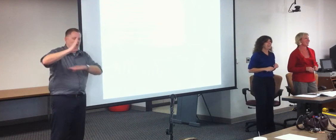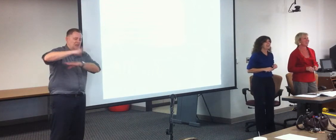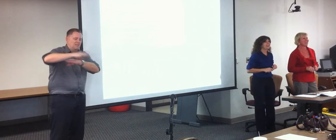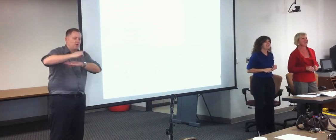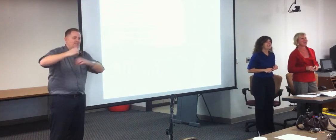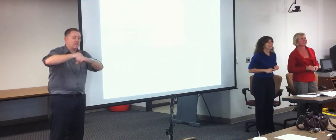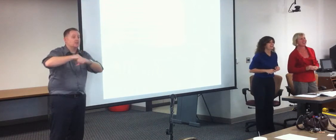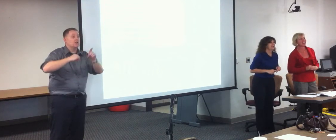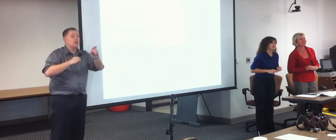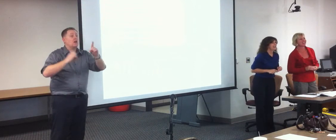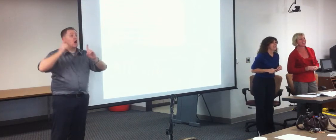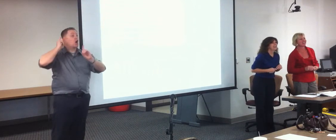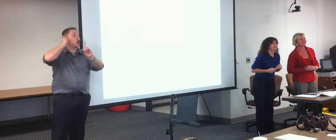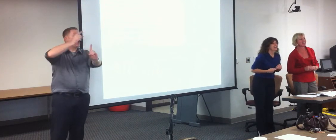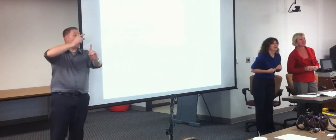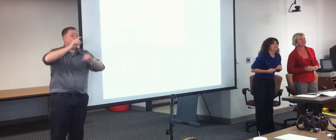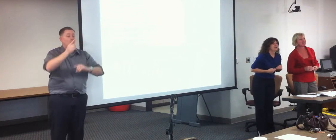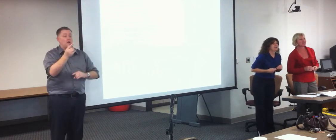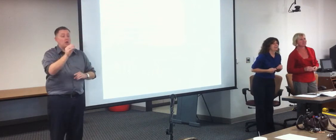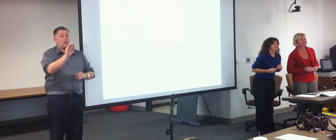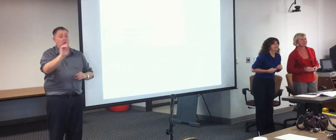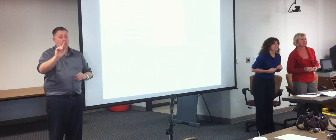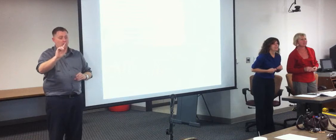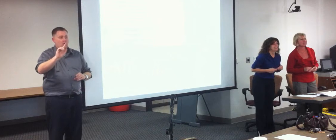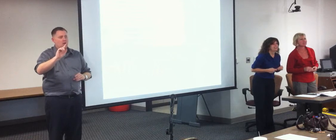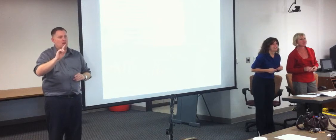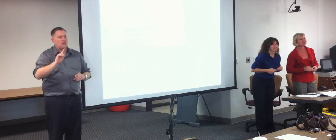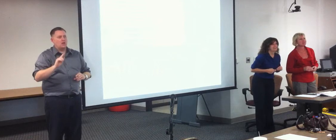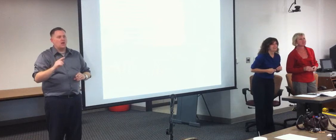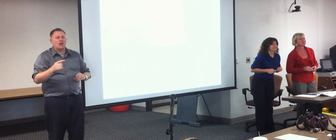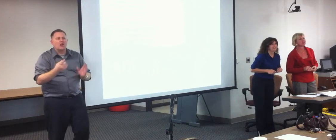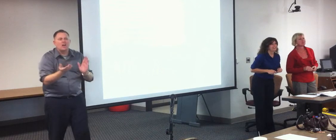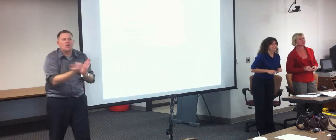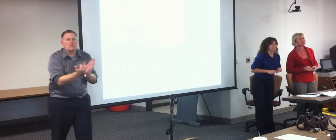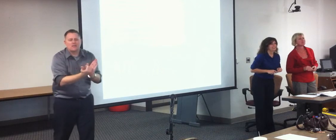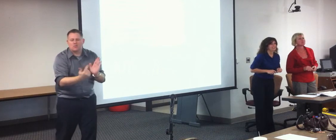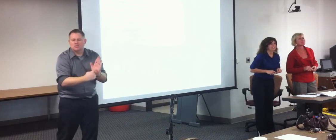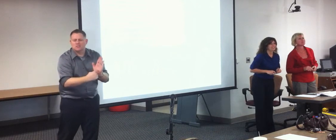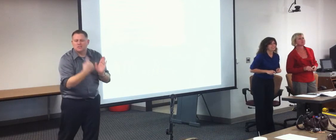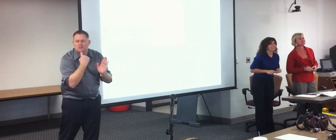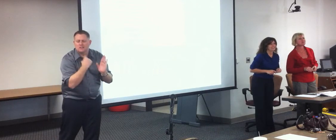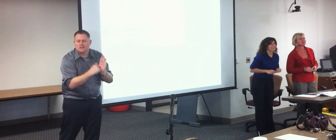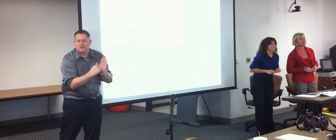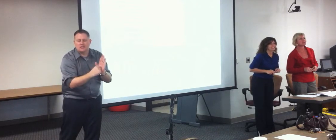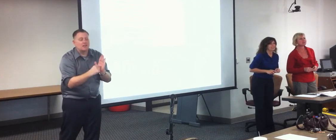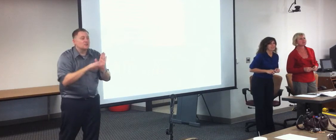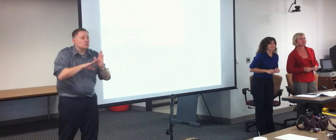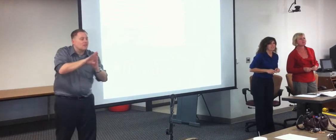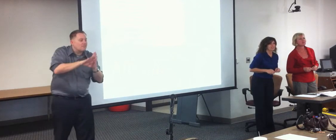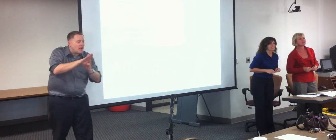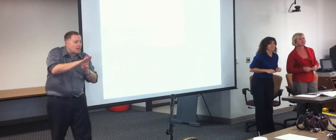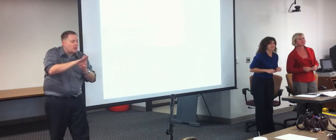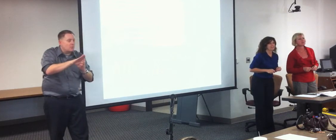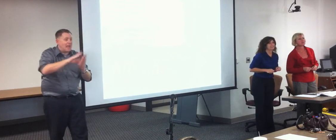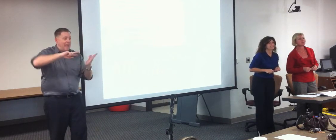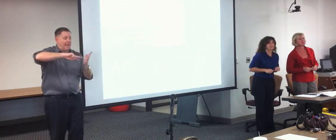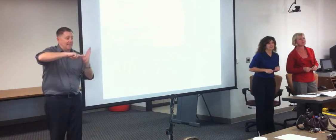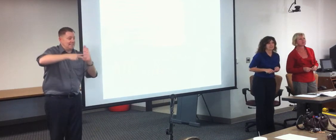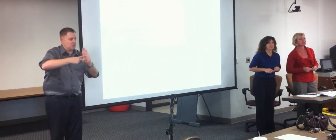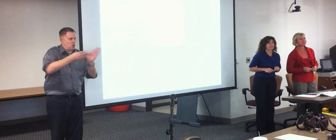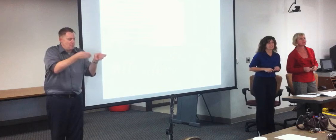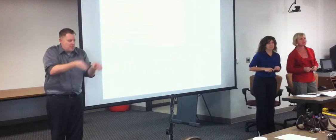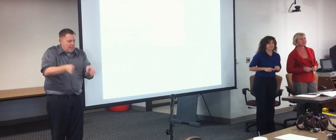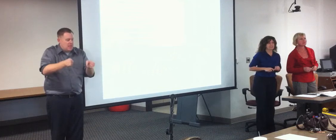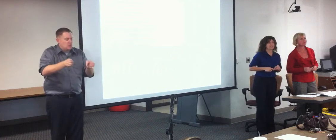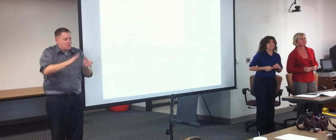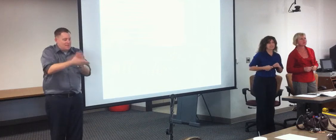Okay, the goal, to be, help me guys, to develop a nutritional plan in order